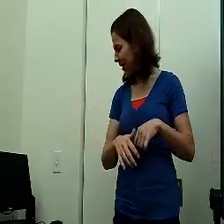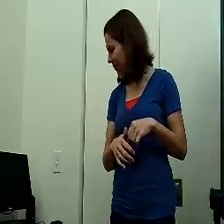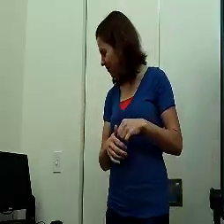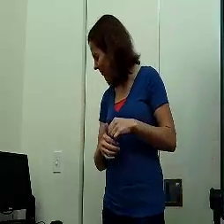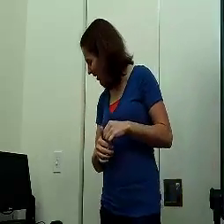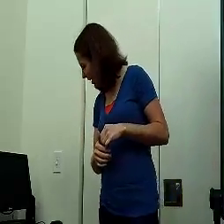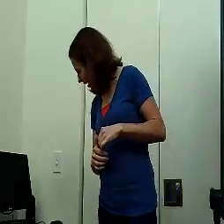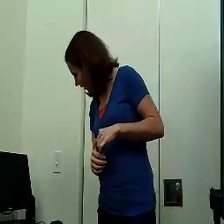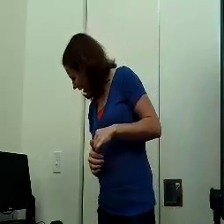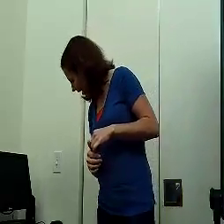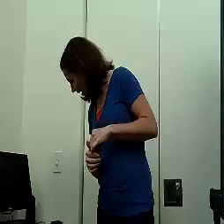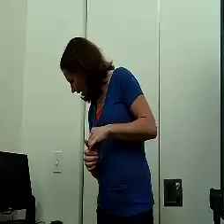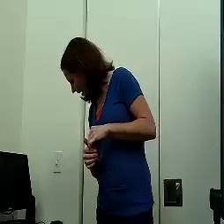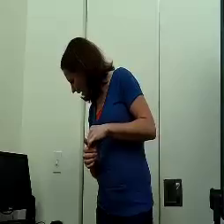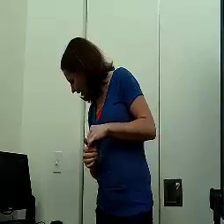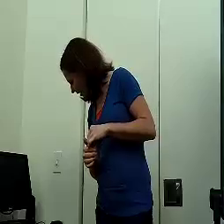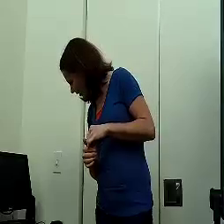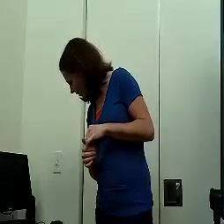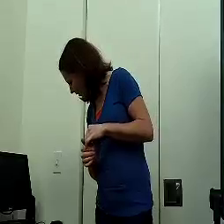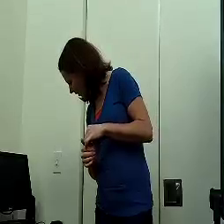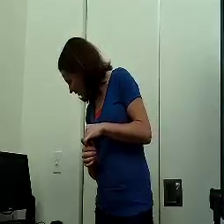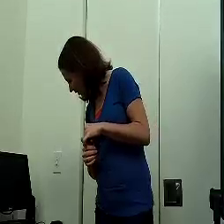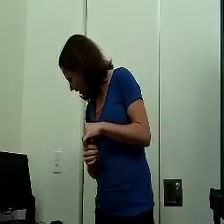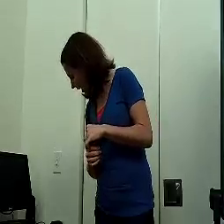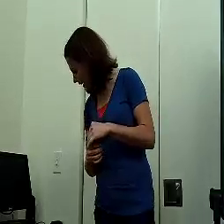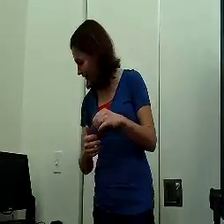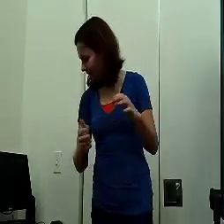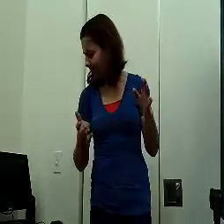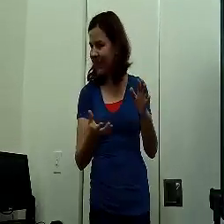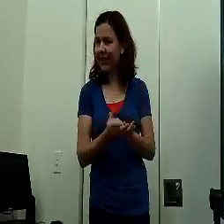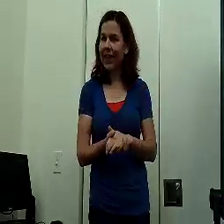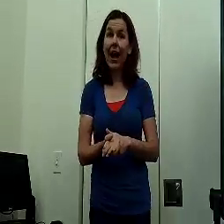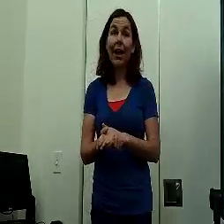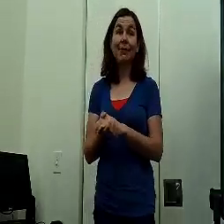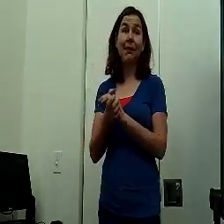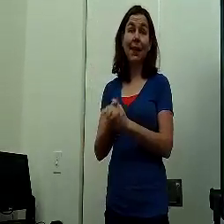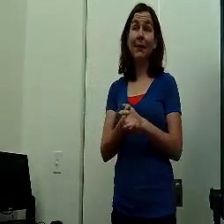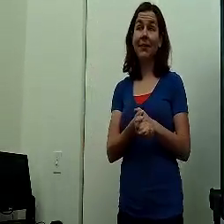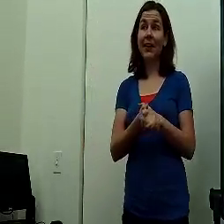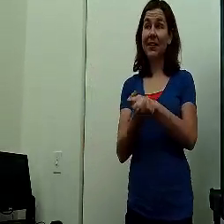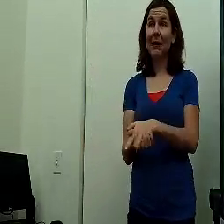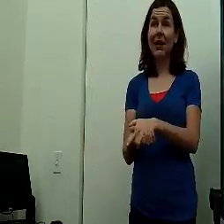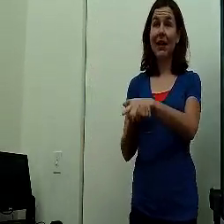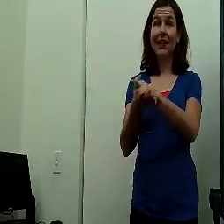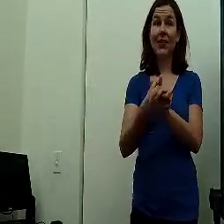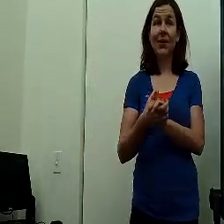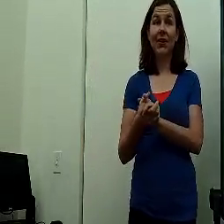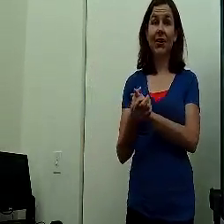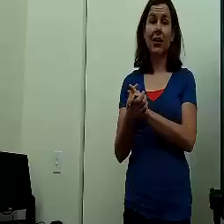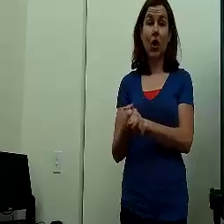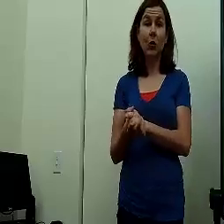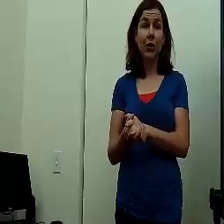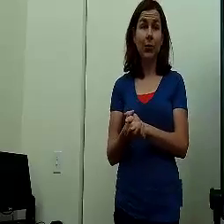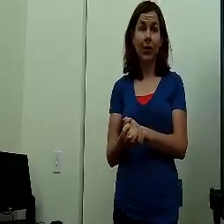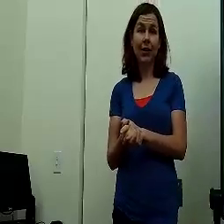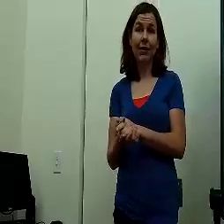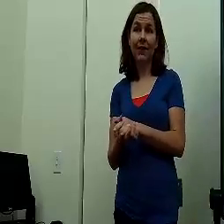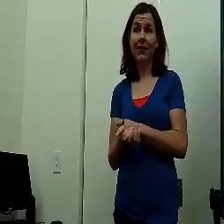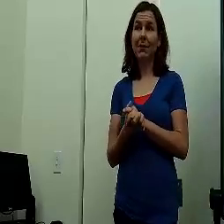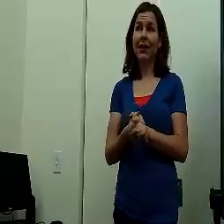Good. Okay. All right. Same thing. I'm gonna finger spell, and then whoever knows the word that I finger spelled,